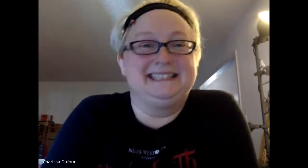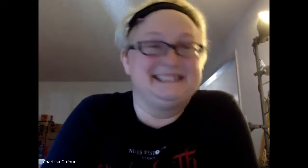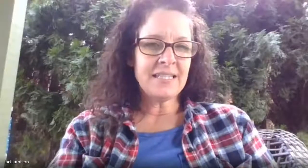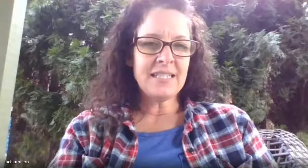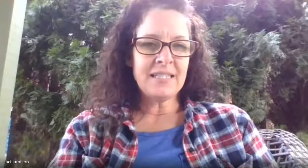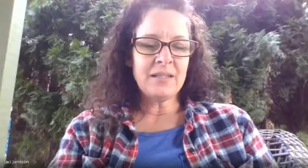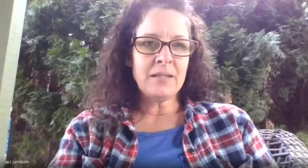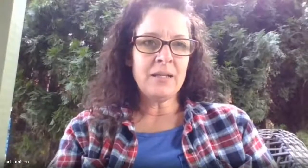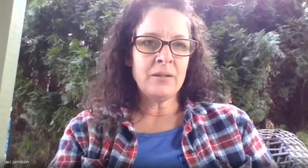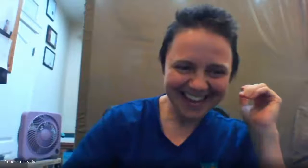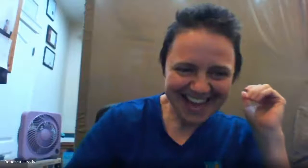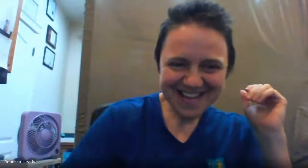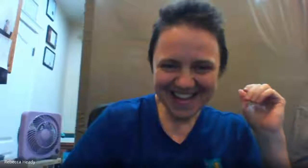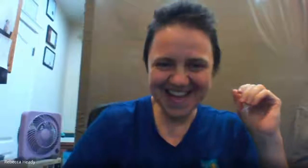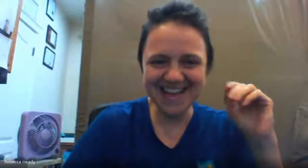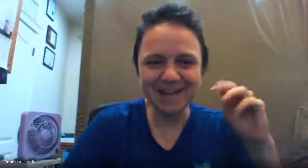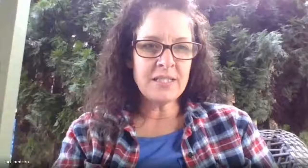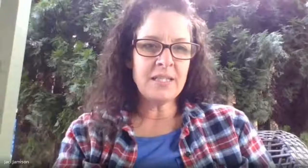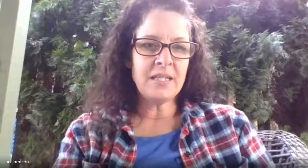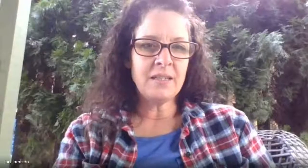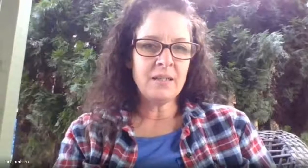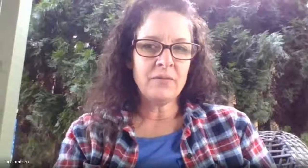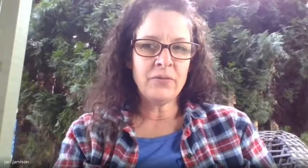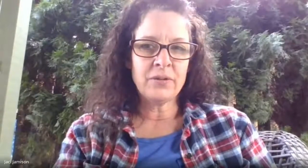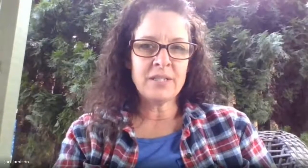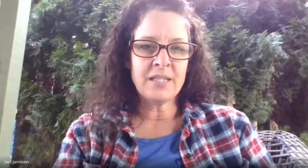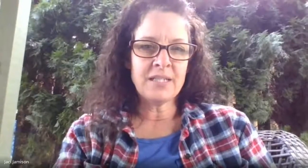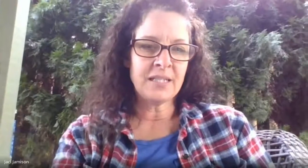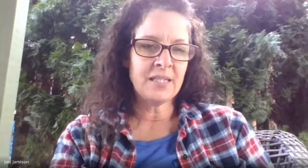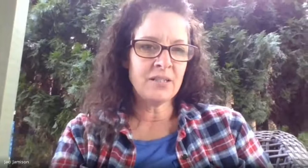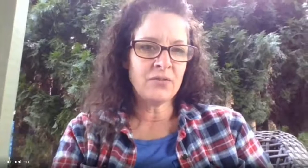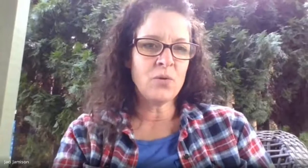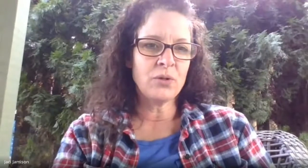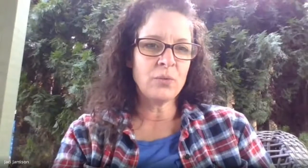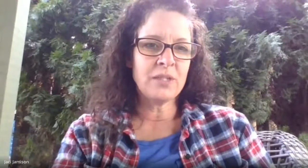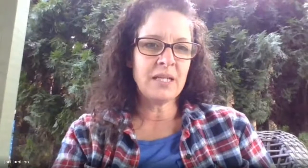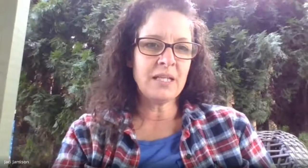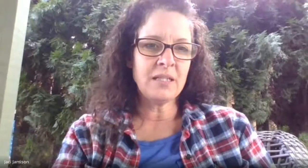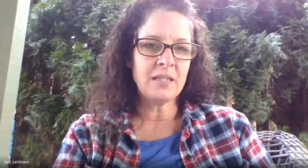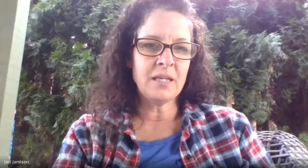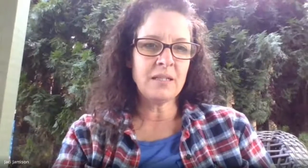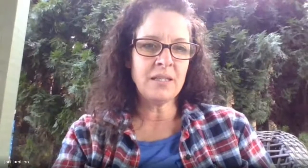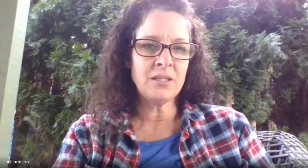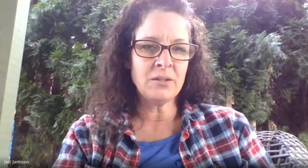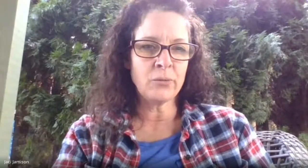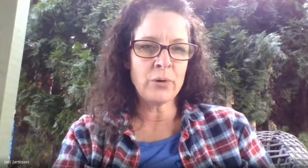that's and Okay. the reasoning for signed exact English, of course, was that kids growing up